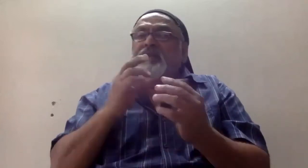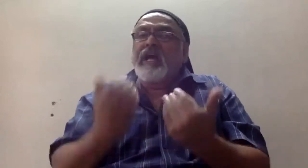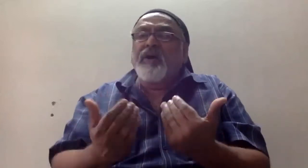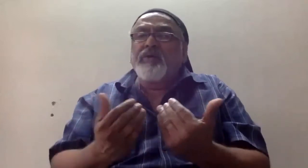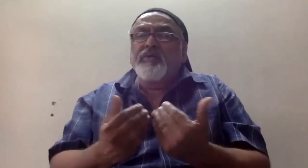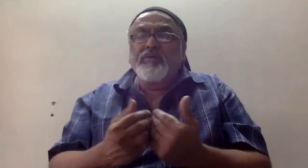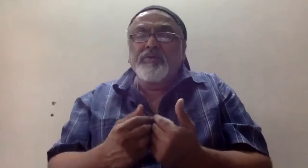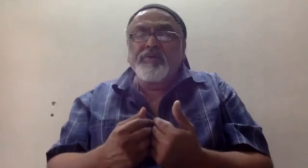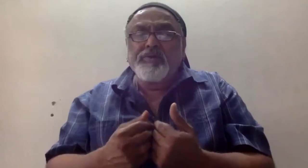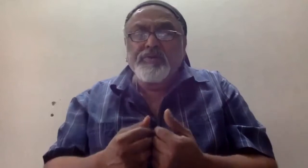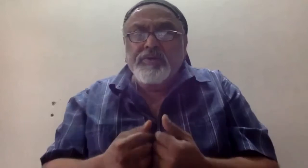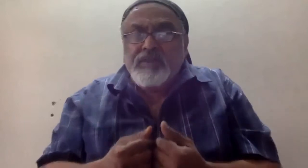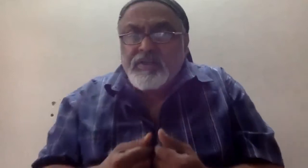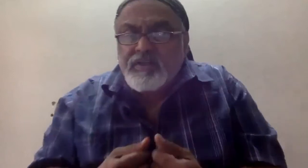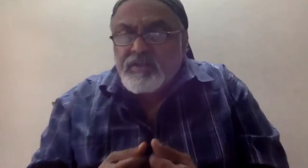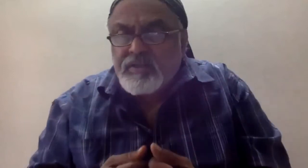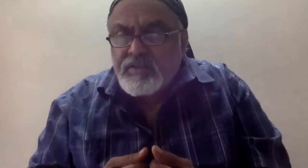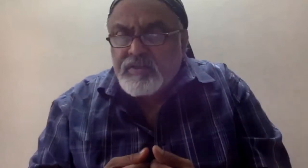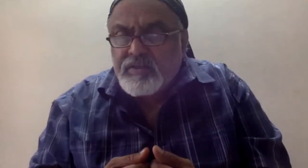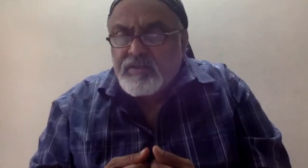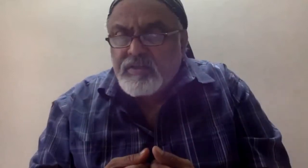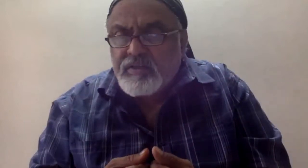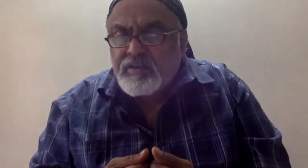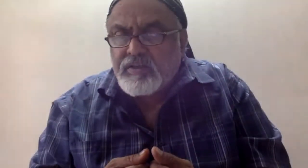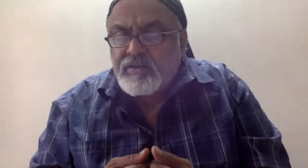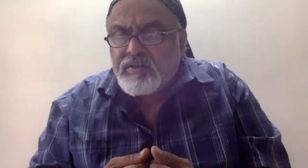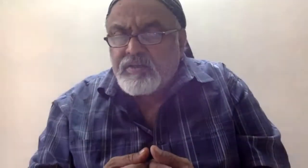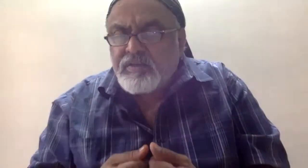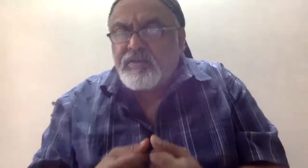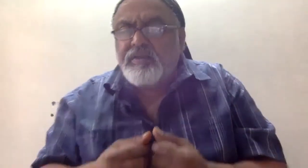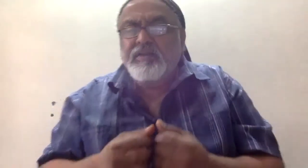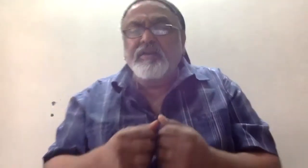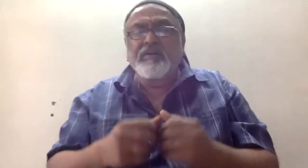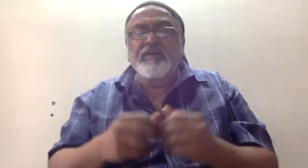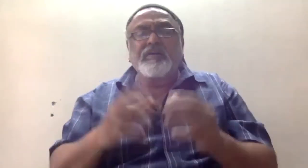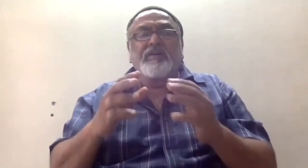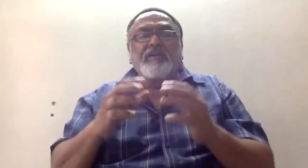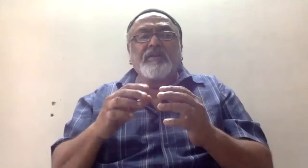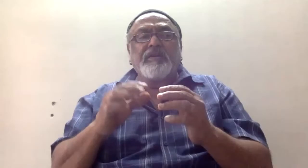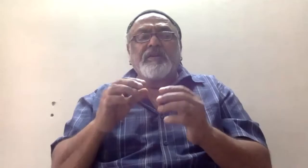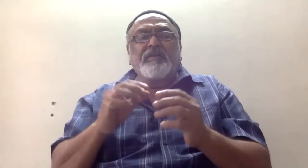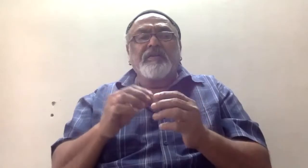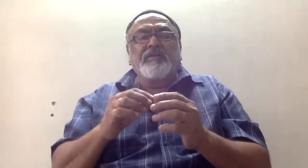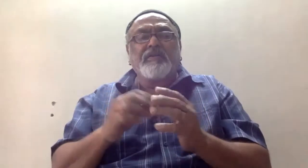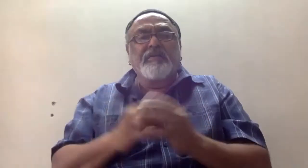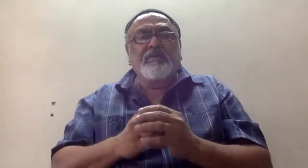were passed? So is my order in my case available to me next day or the same